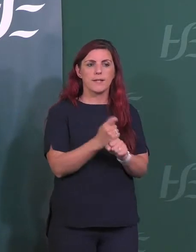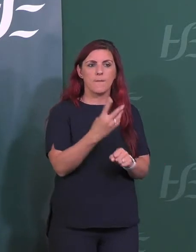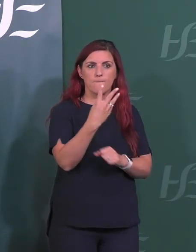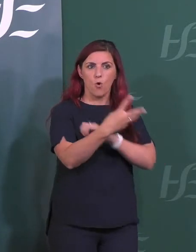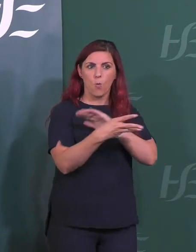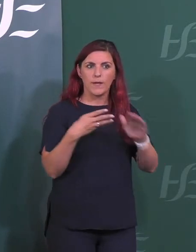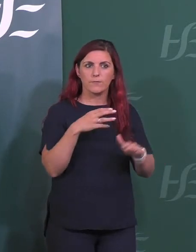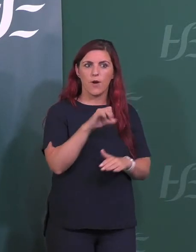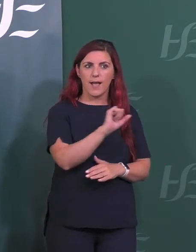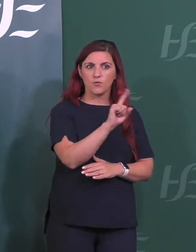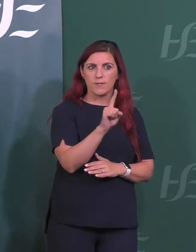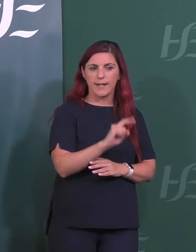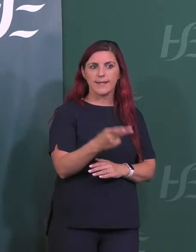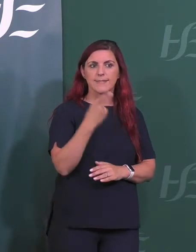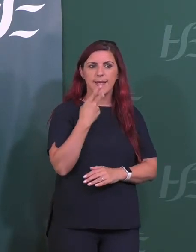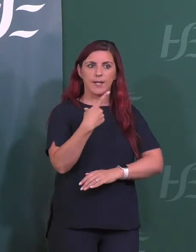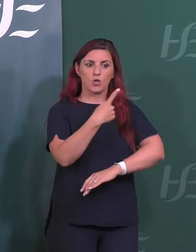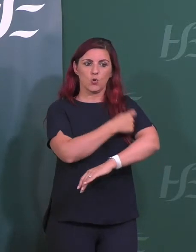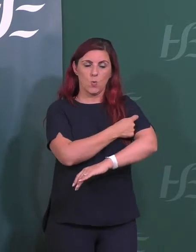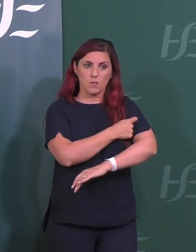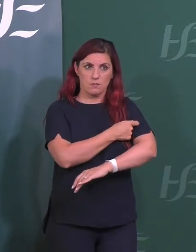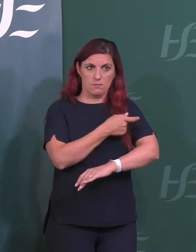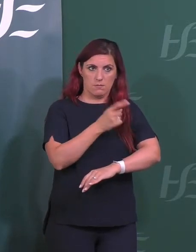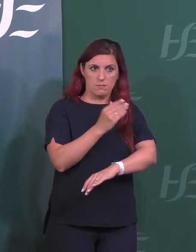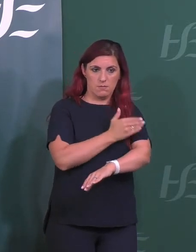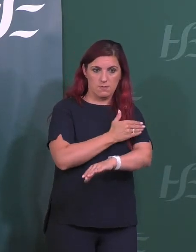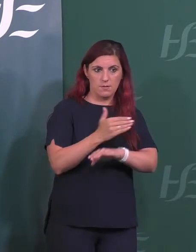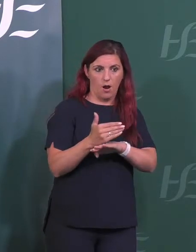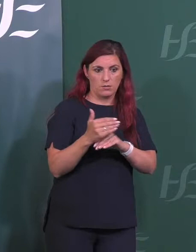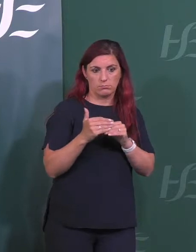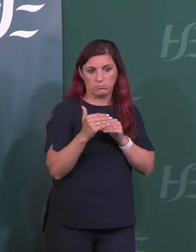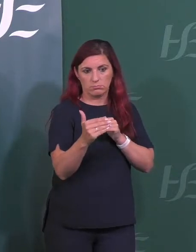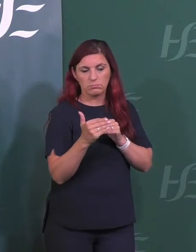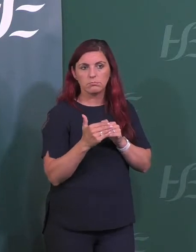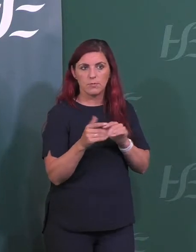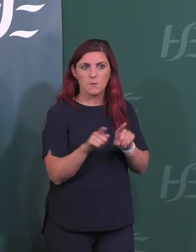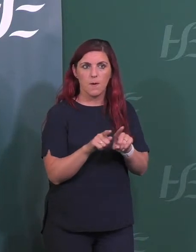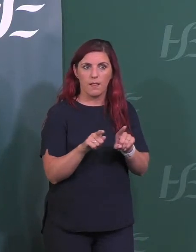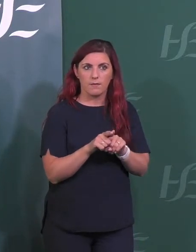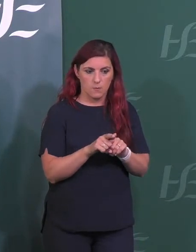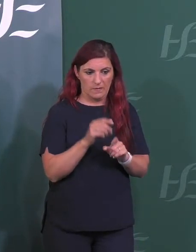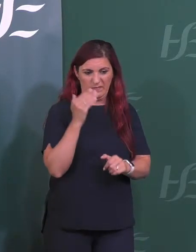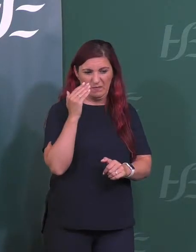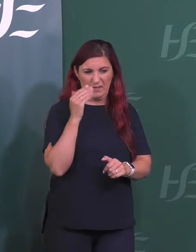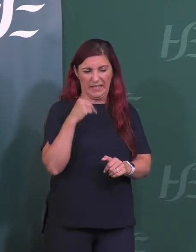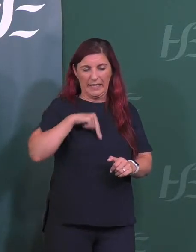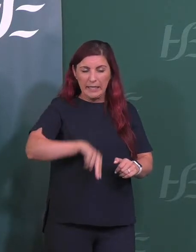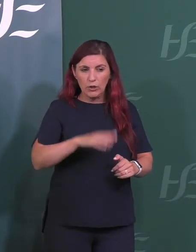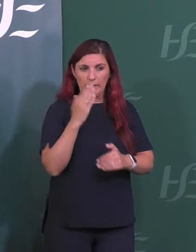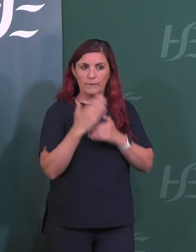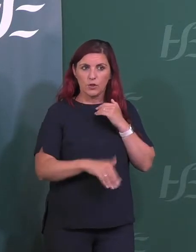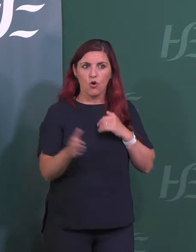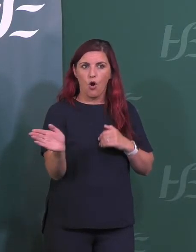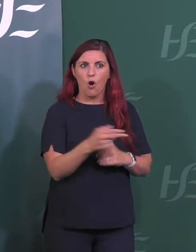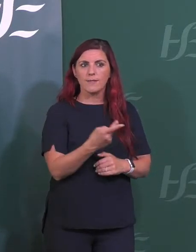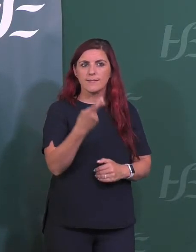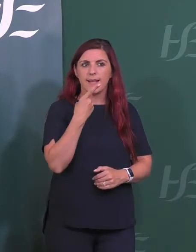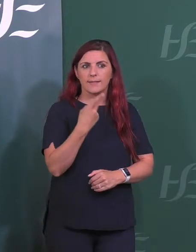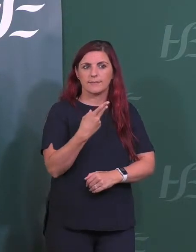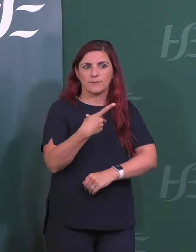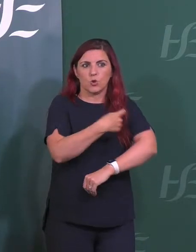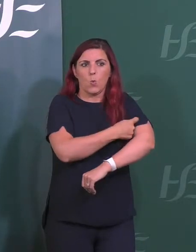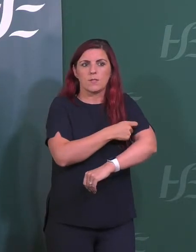the AstraZeneca dose 2 has commenced, and we're practically completed all of